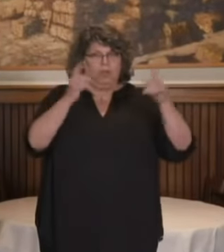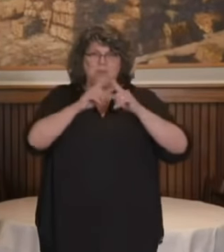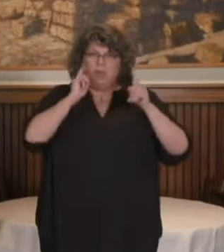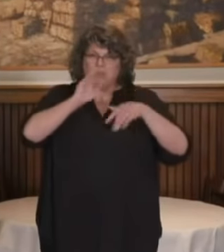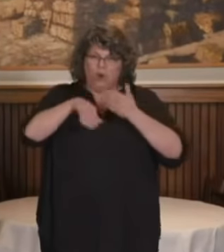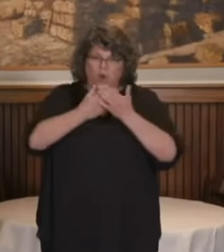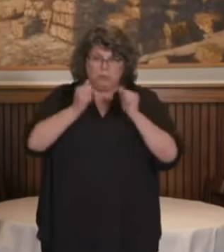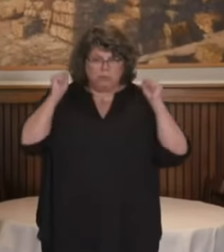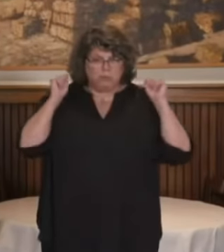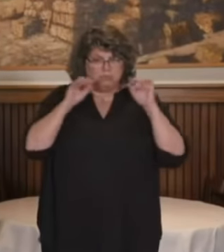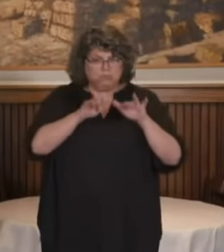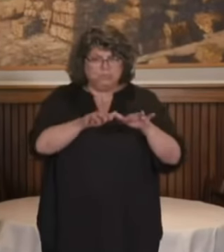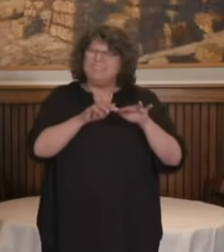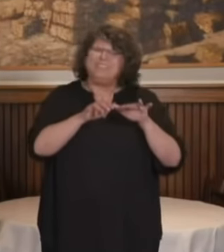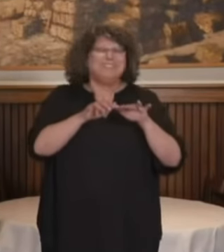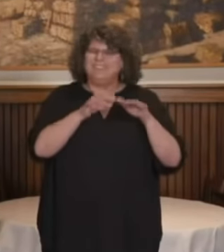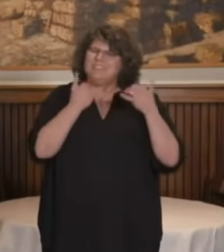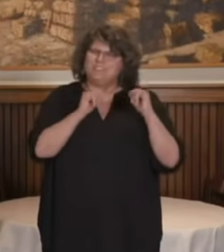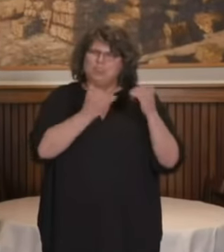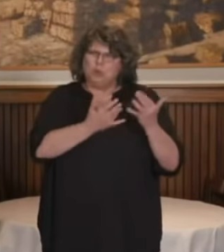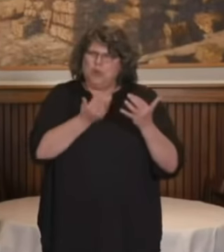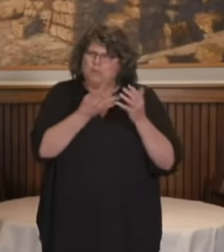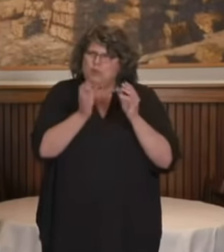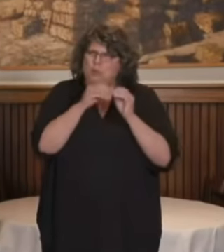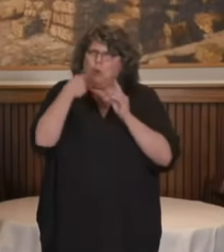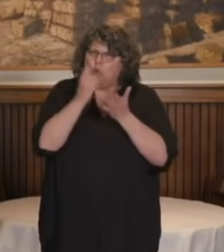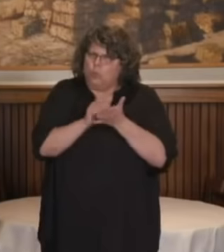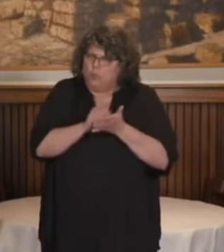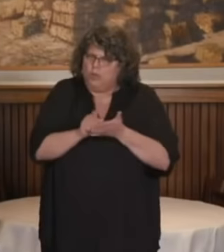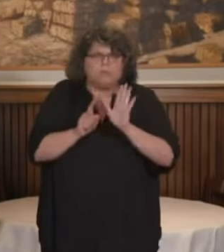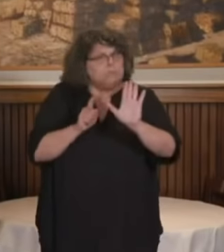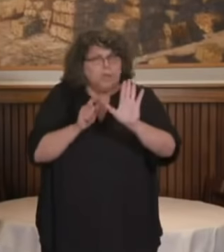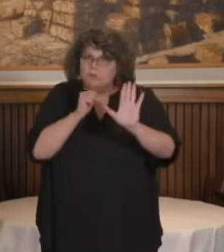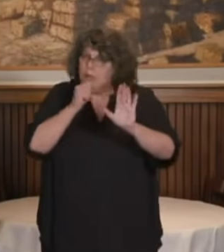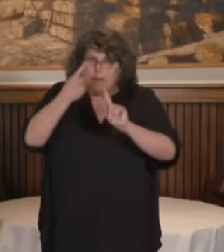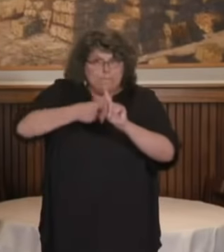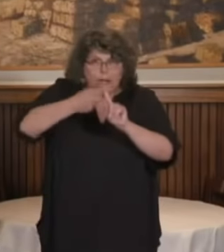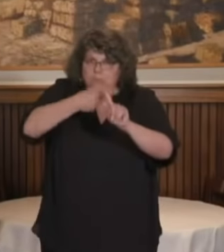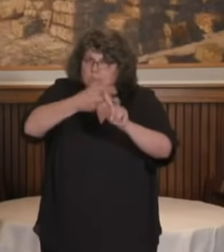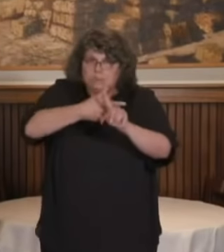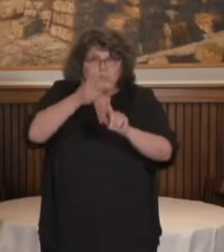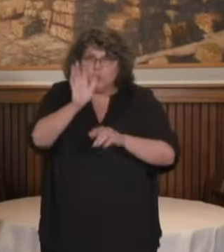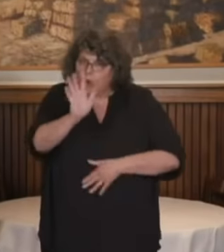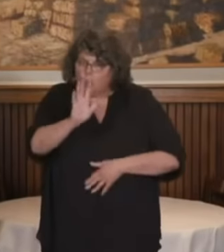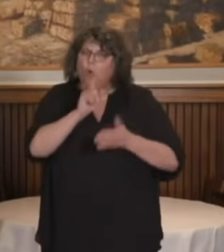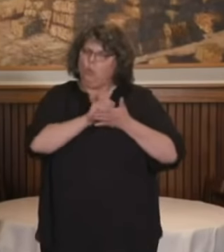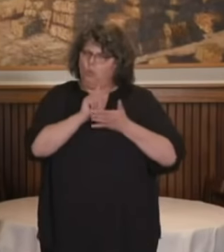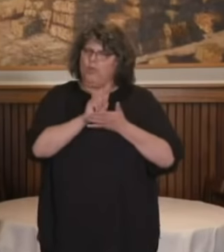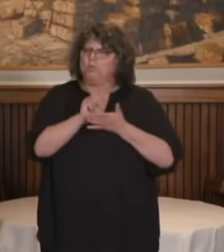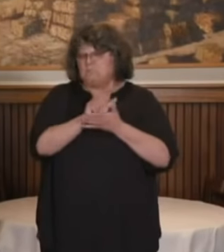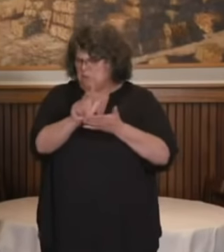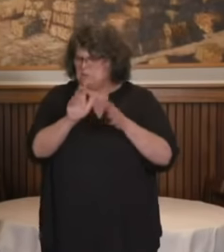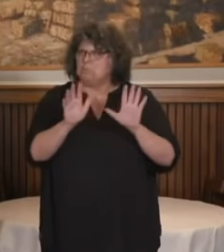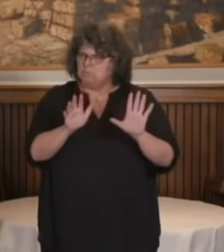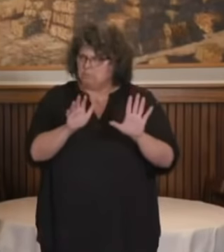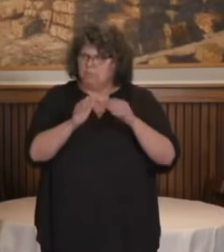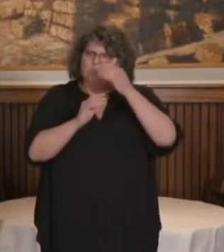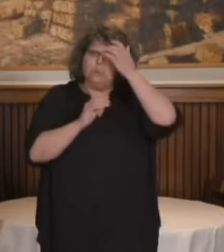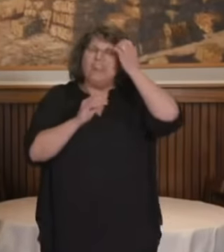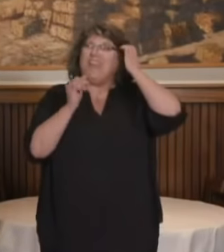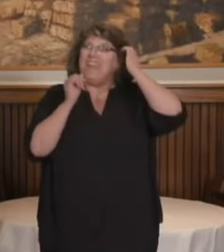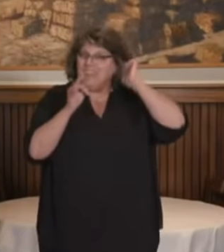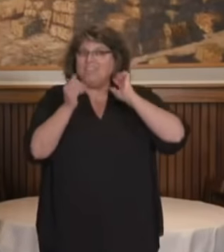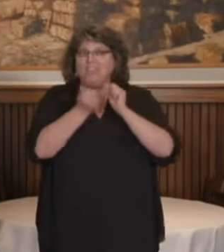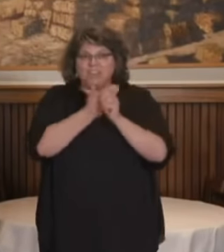congregants, that's a few weeks away, not months, weeks, if everything holds. And so I just want people